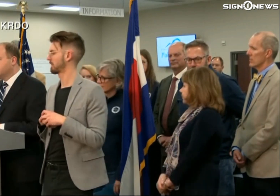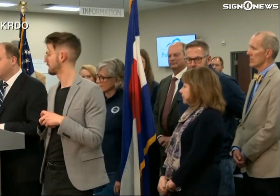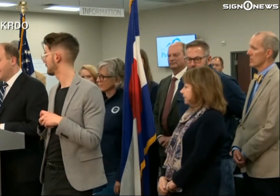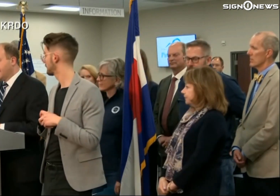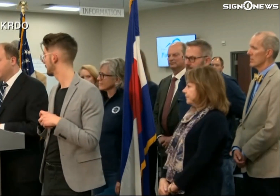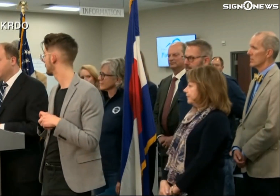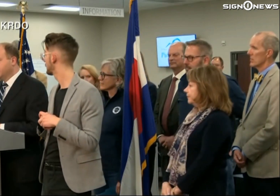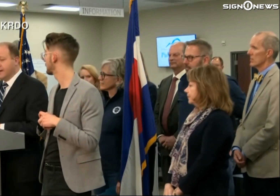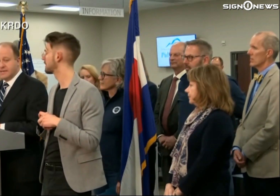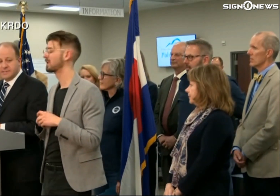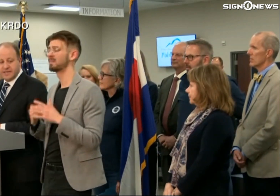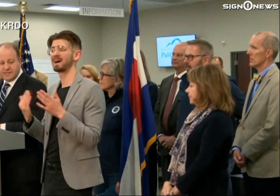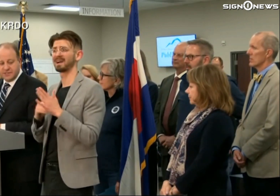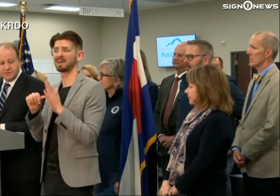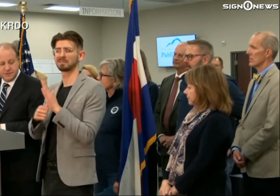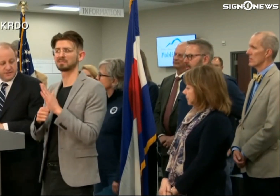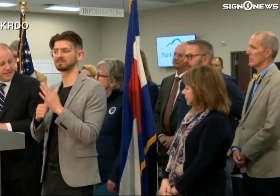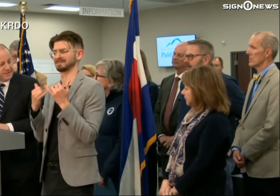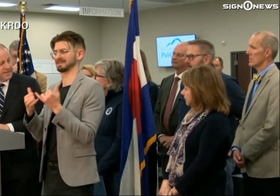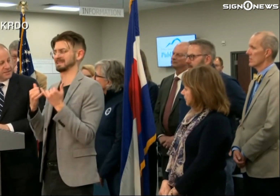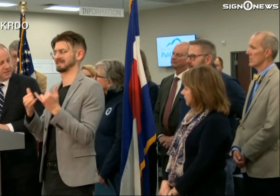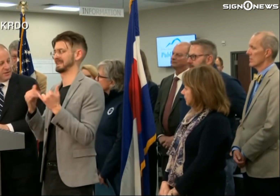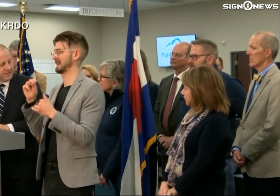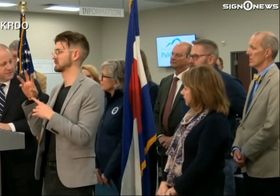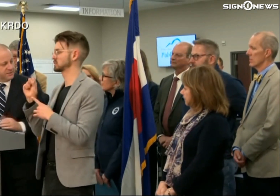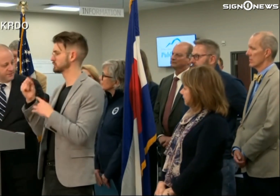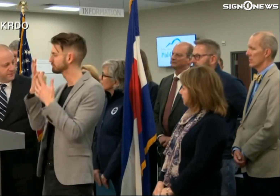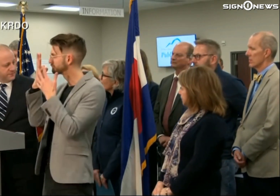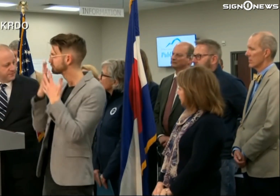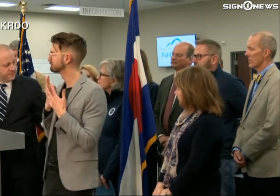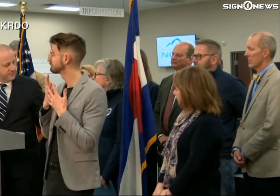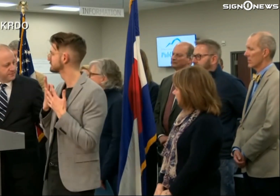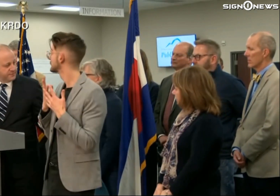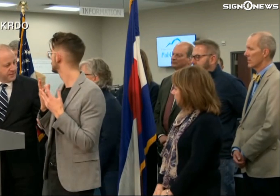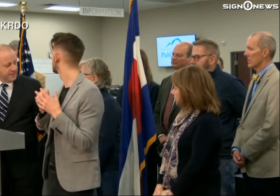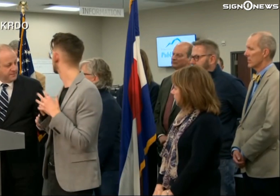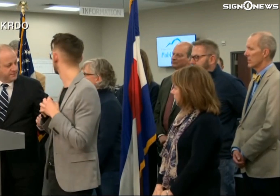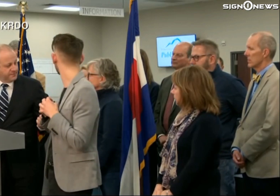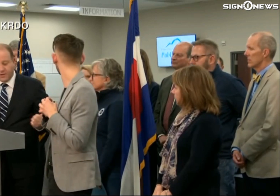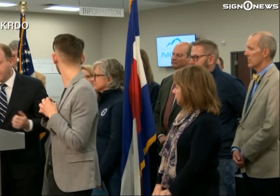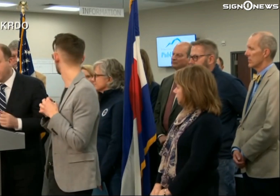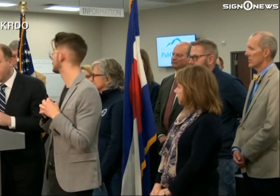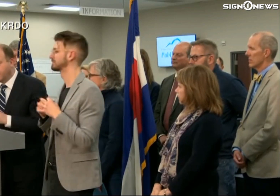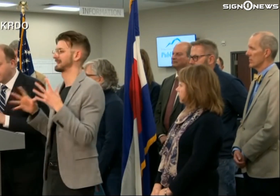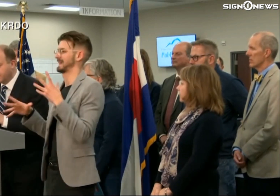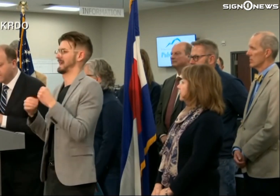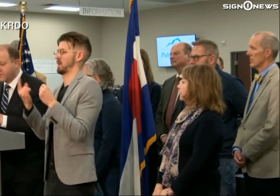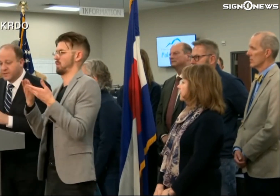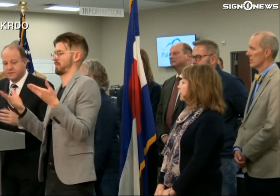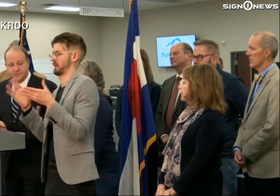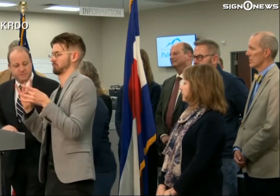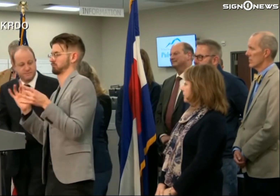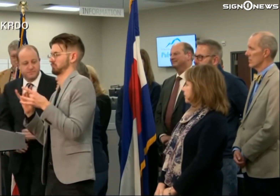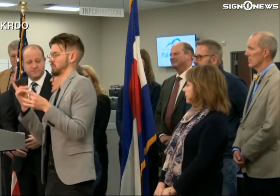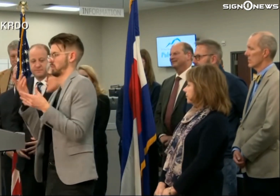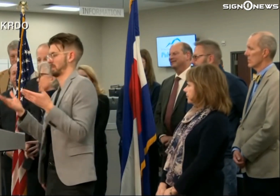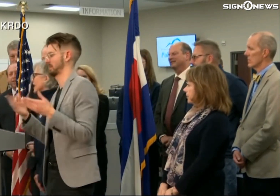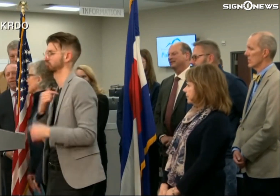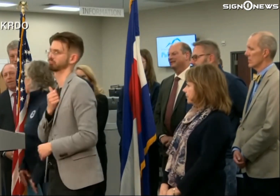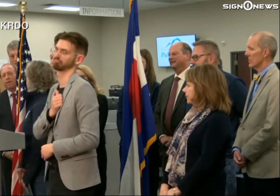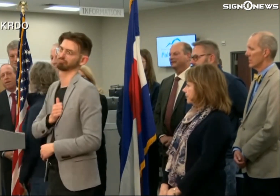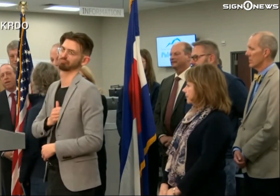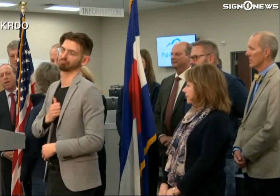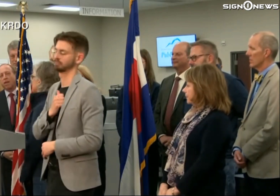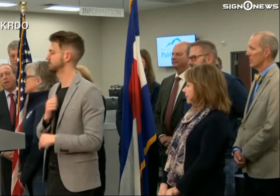are so saddened by today's news and today's loss. I just wanted to add one thing. Okay, well, I'll add one thing before we close. I'm so